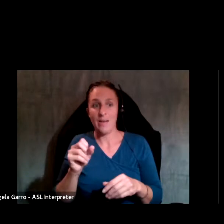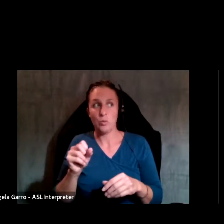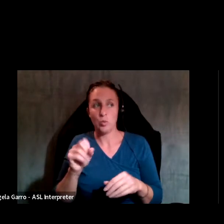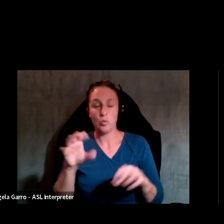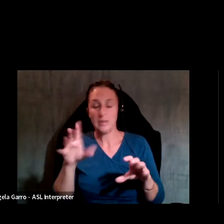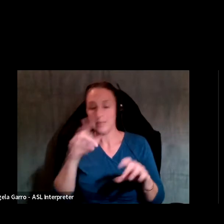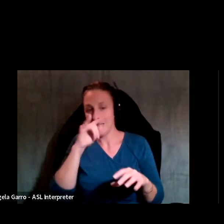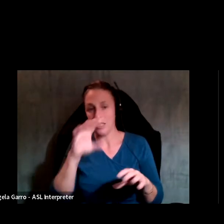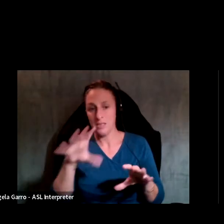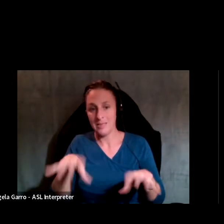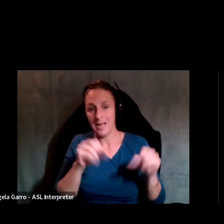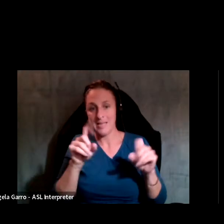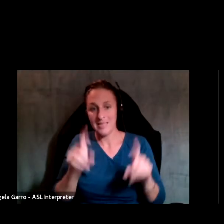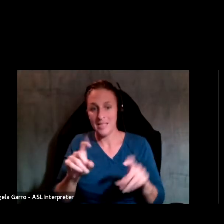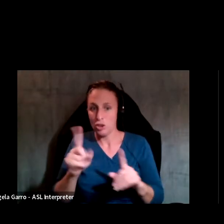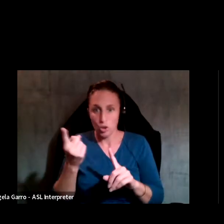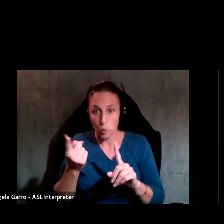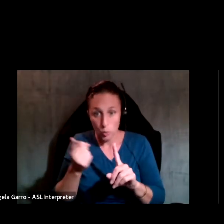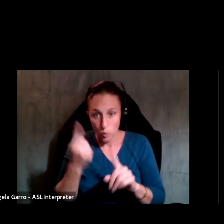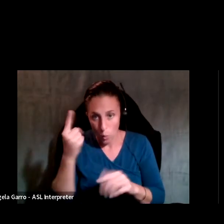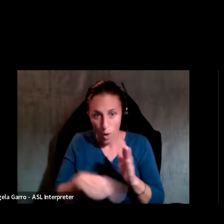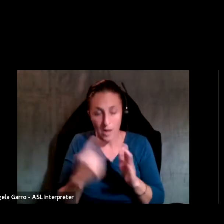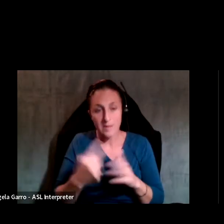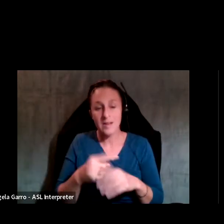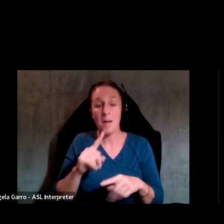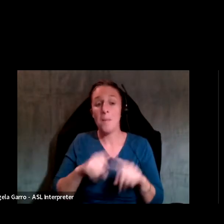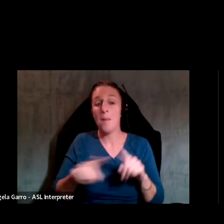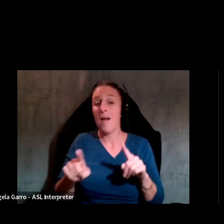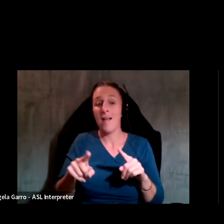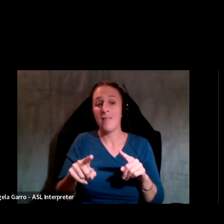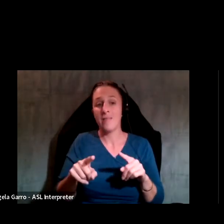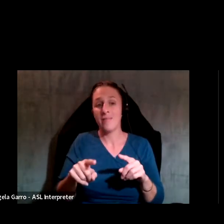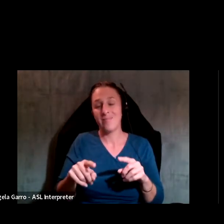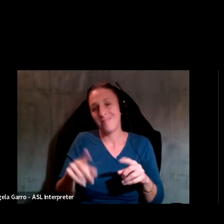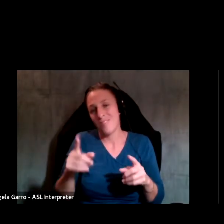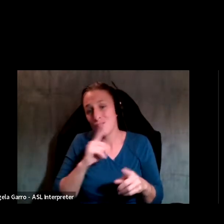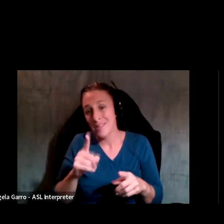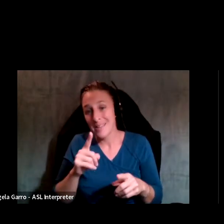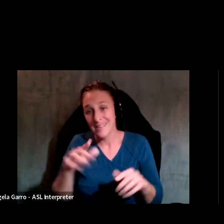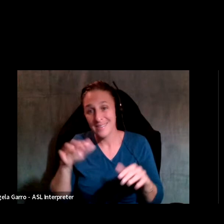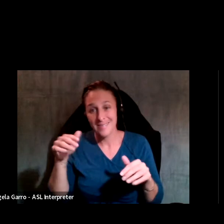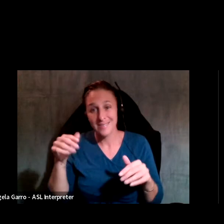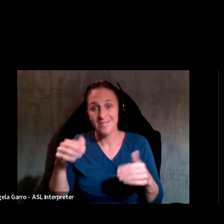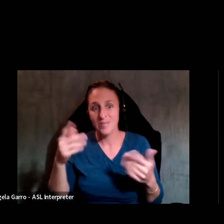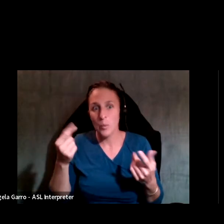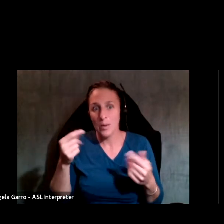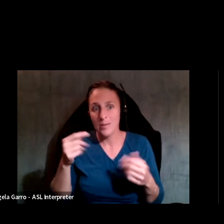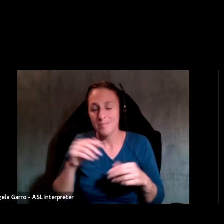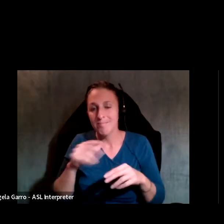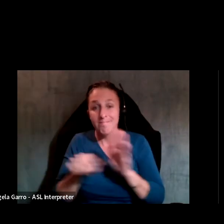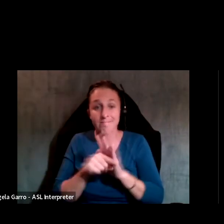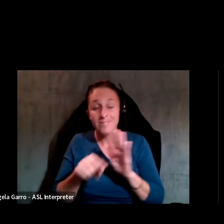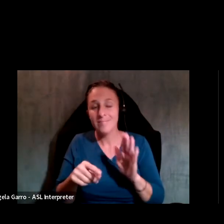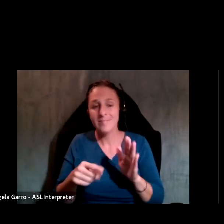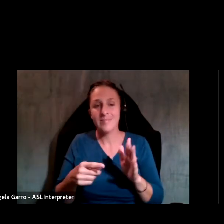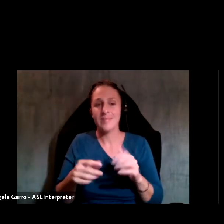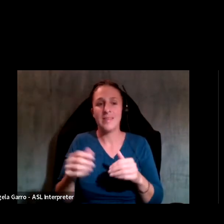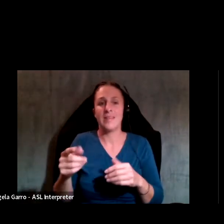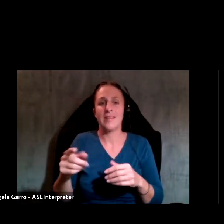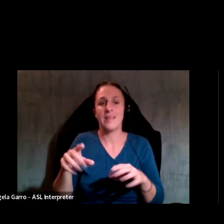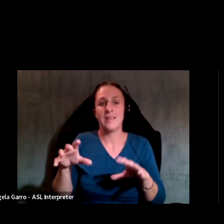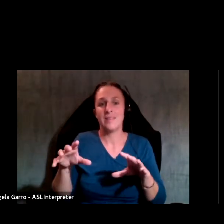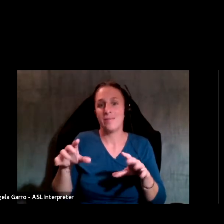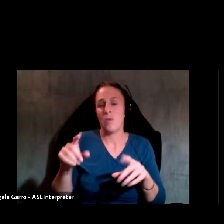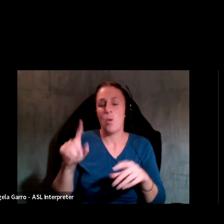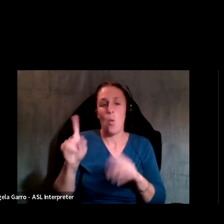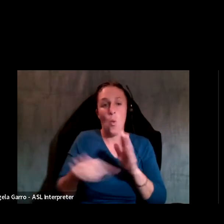great. But the downside is that students only take all of these tests just once. Because as you may remember from elementary and middle school, you took the tests every